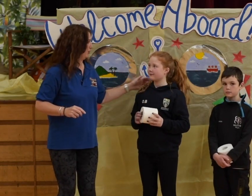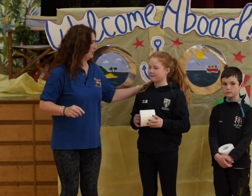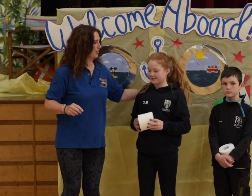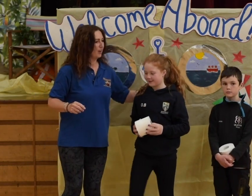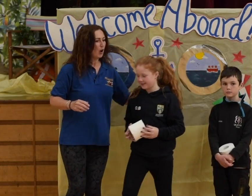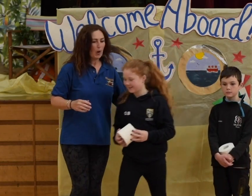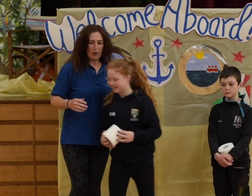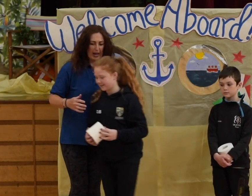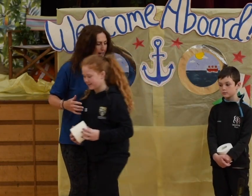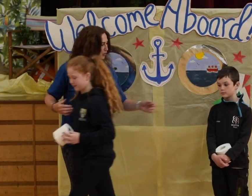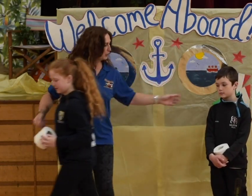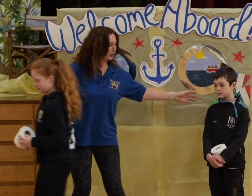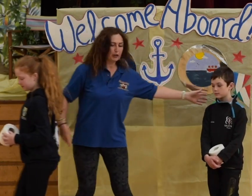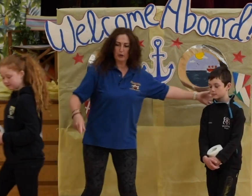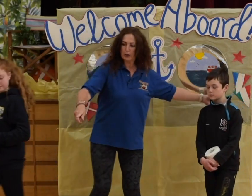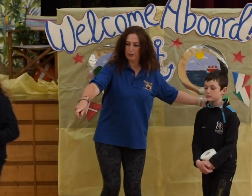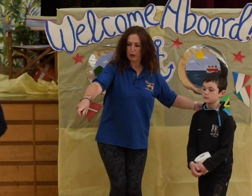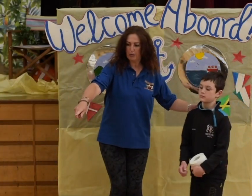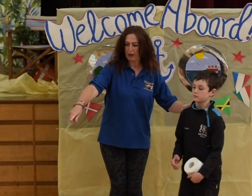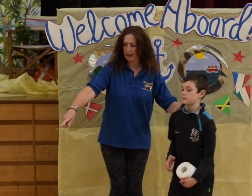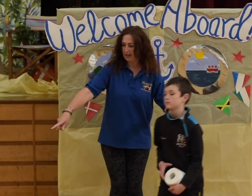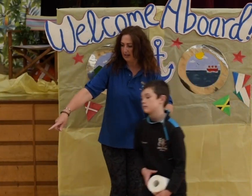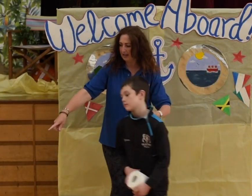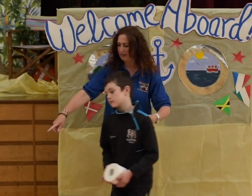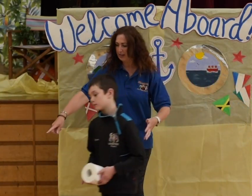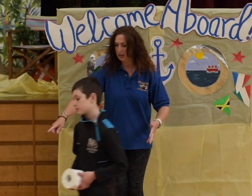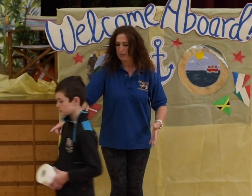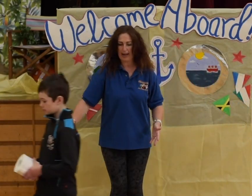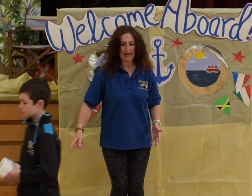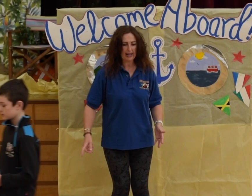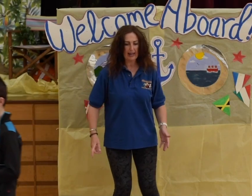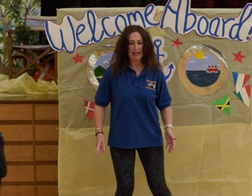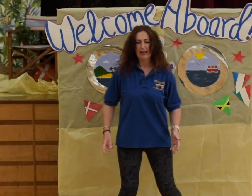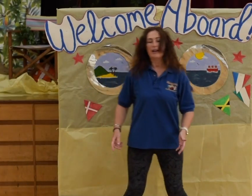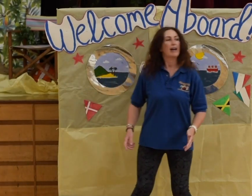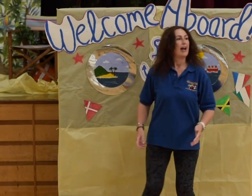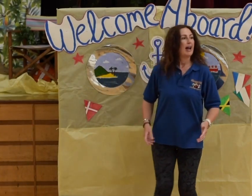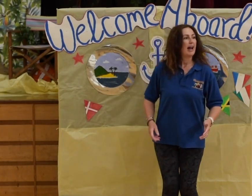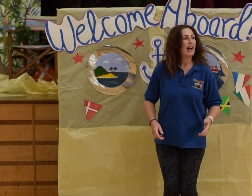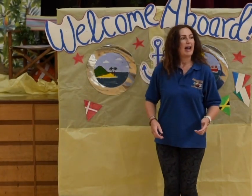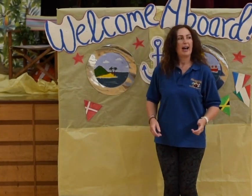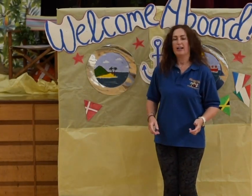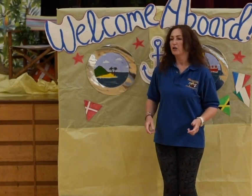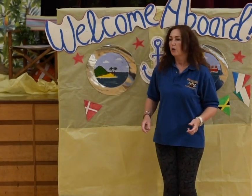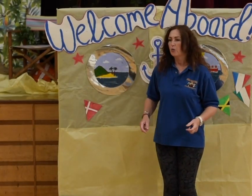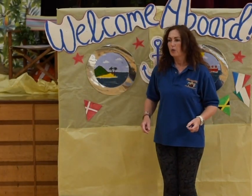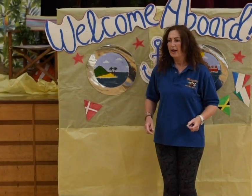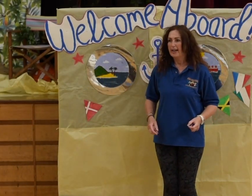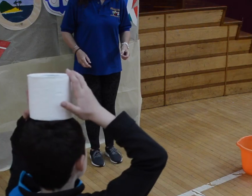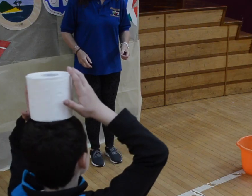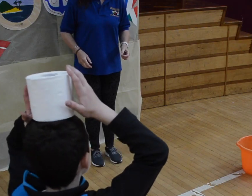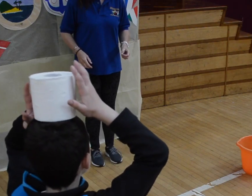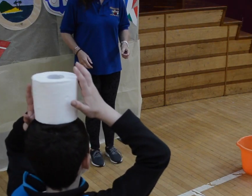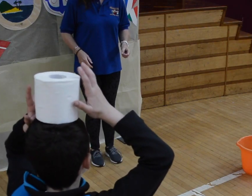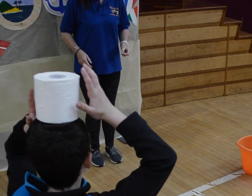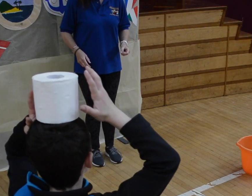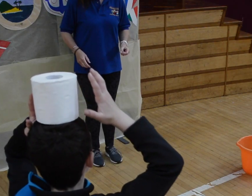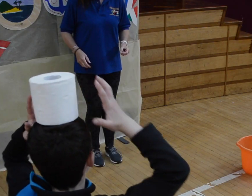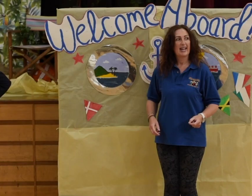1 minute to do it. Okay, Jordan, you go to the blue bucket. Olivia, the pink. And ready.